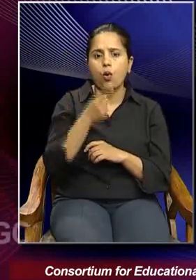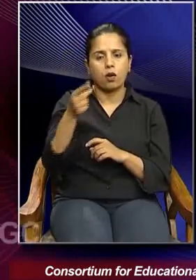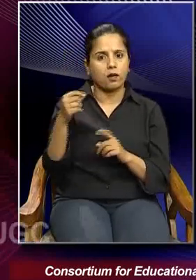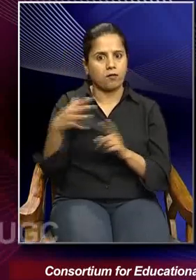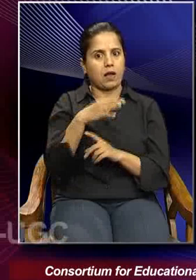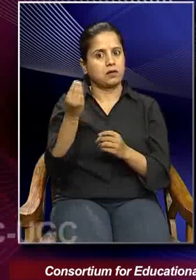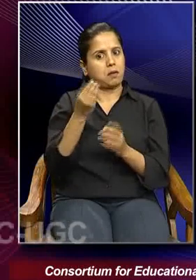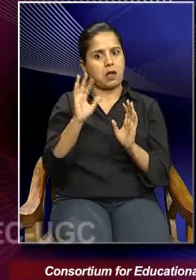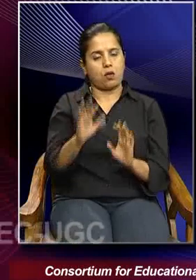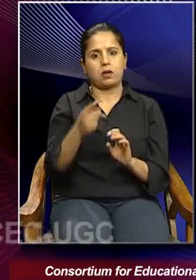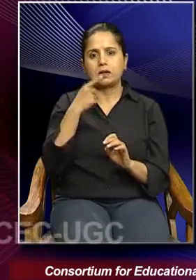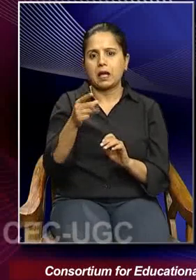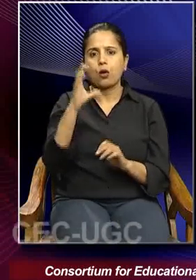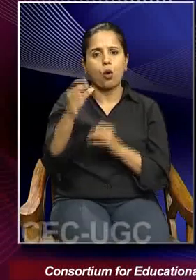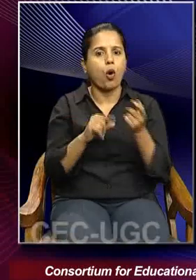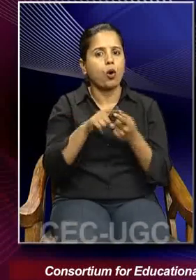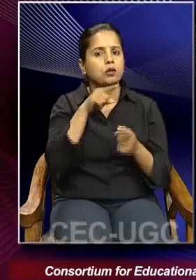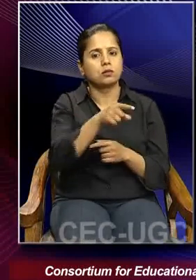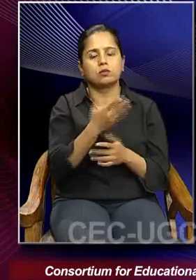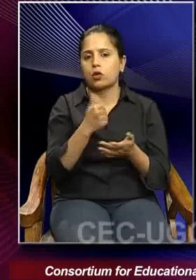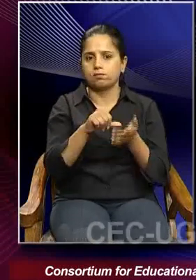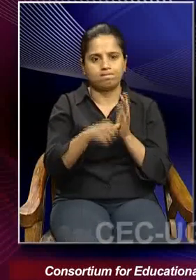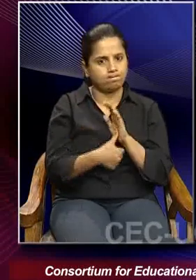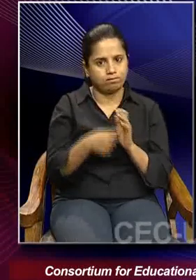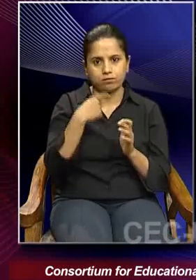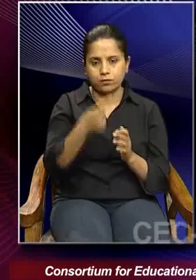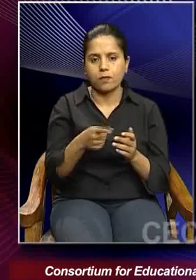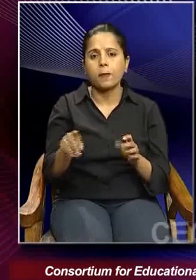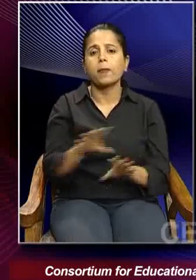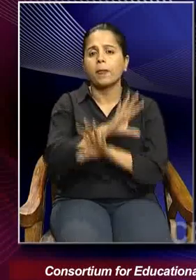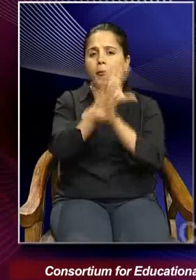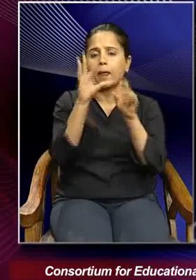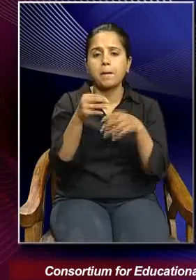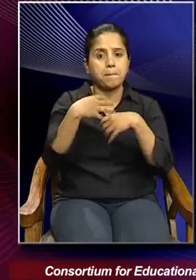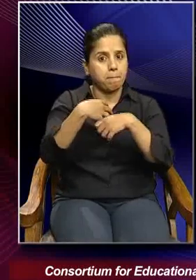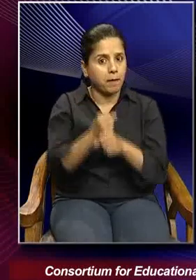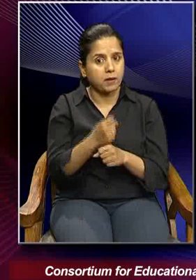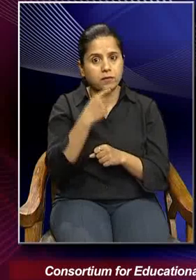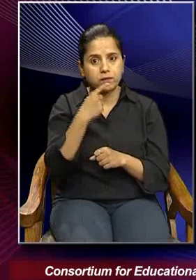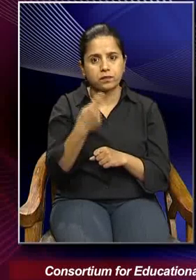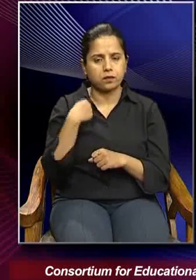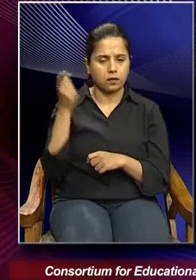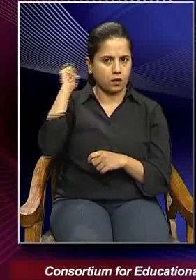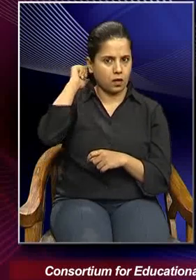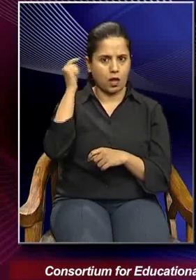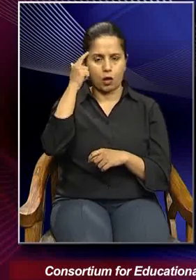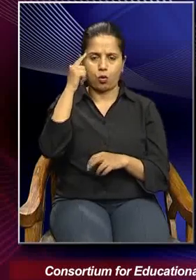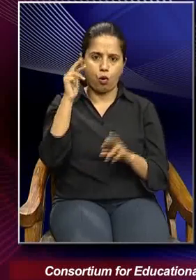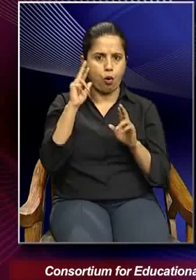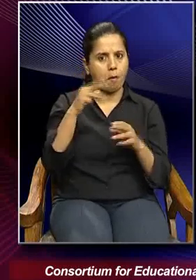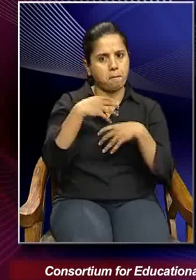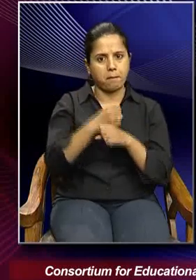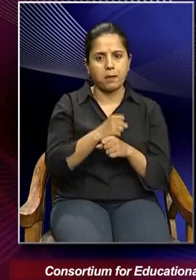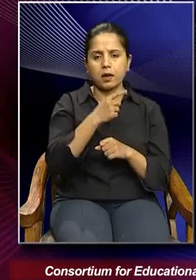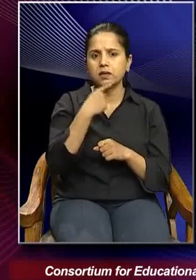effects and not causes. So, the whole creation unconsciously